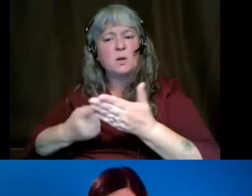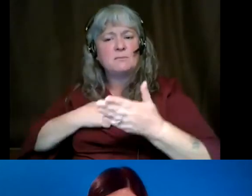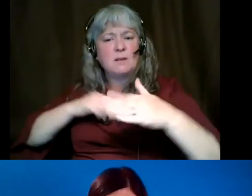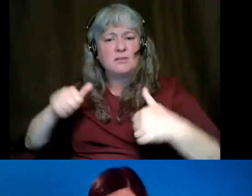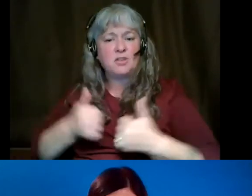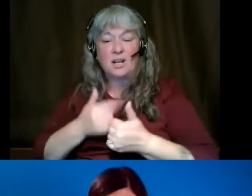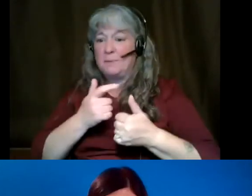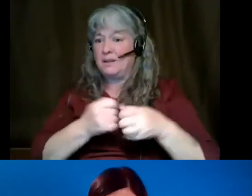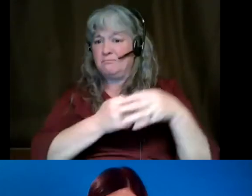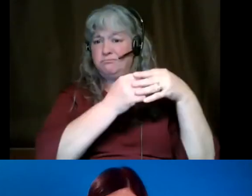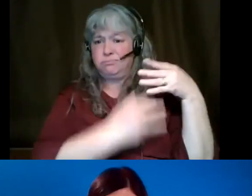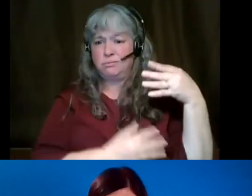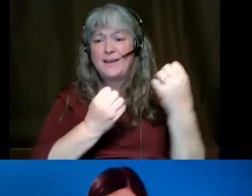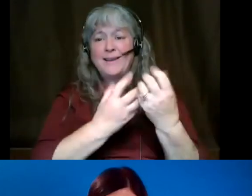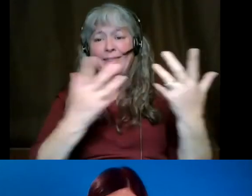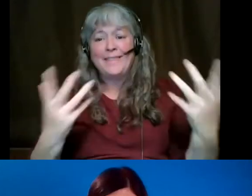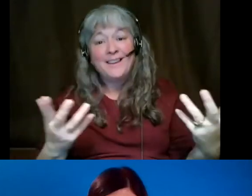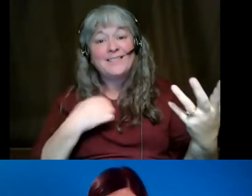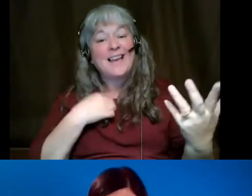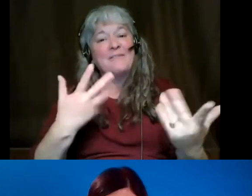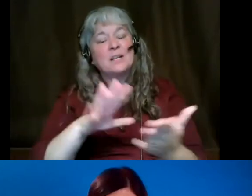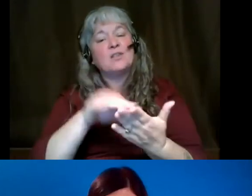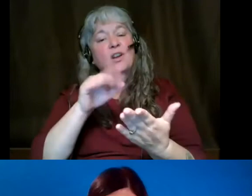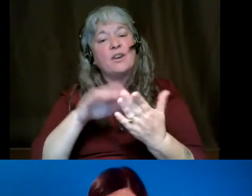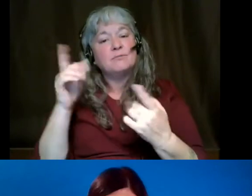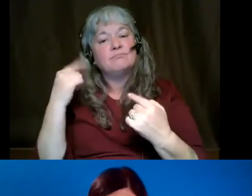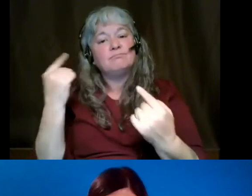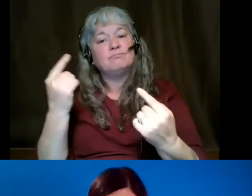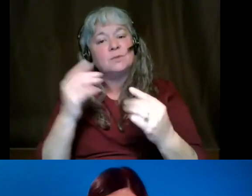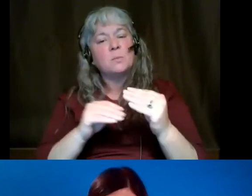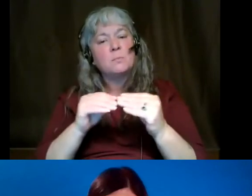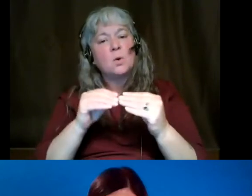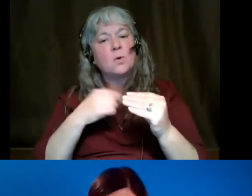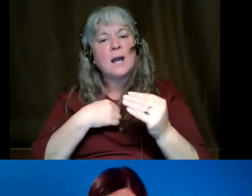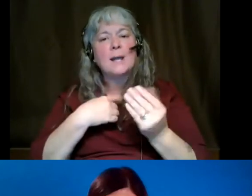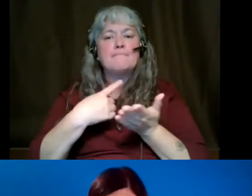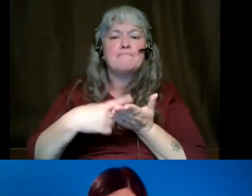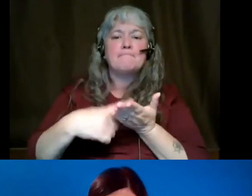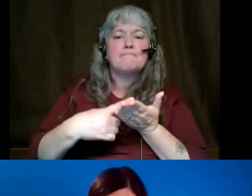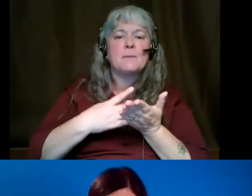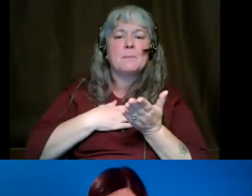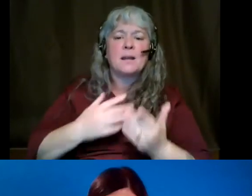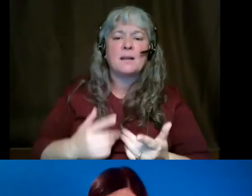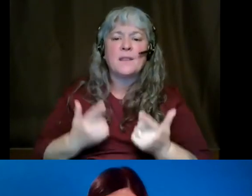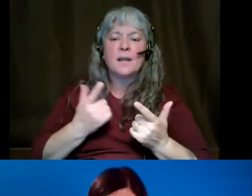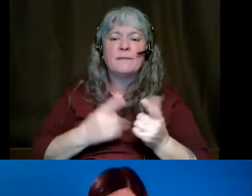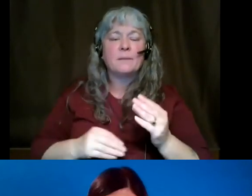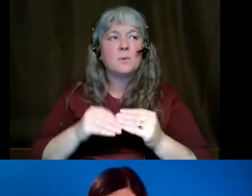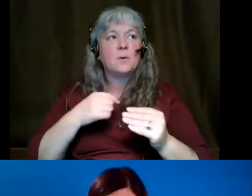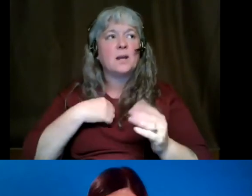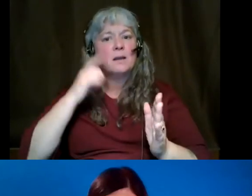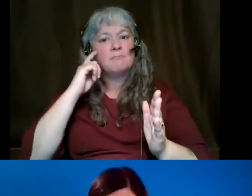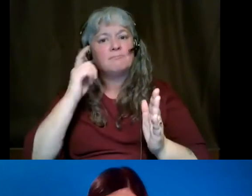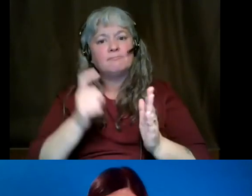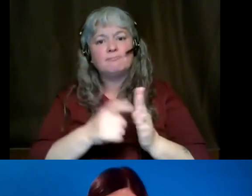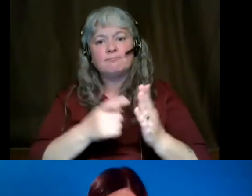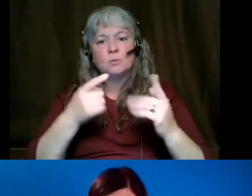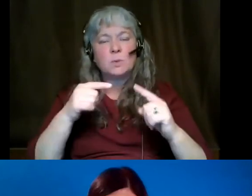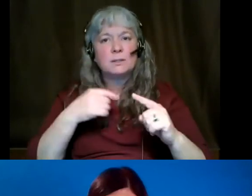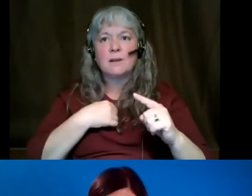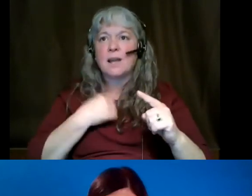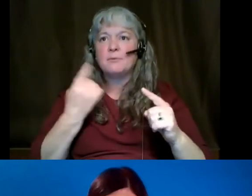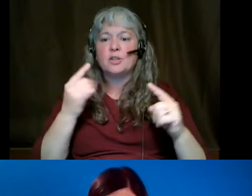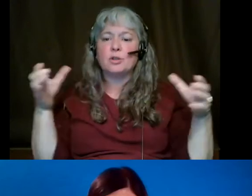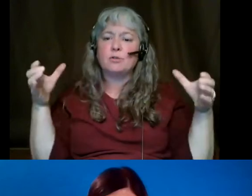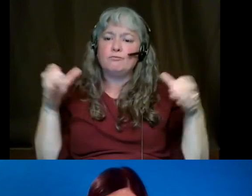them. I've learned over time, the more I talk about my life, the more I realize, like when I'm just in a friend group